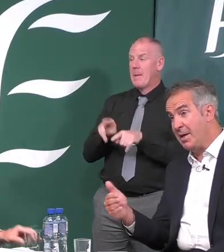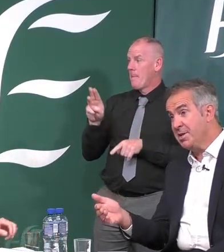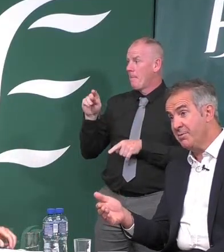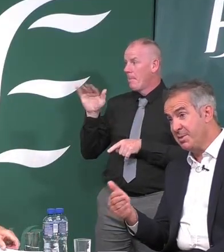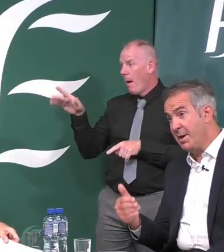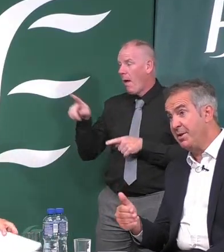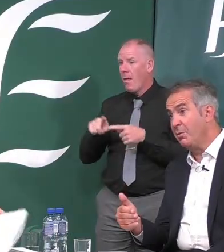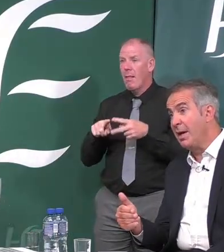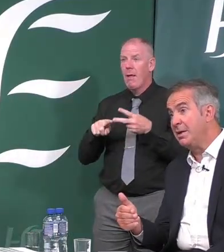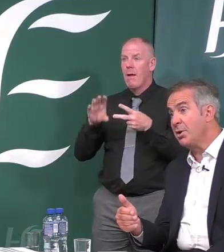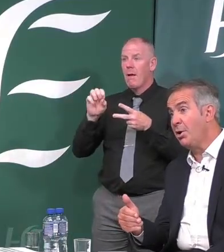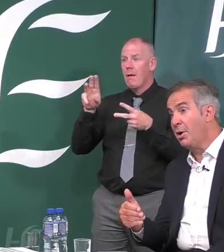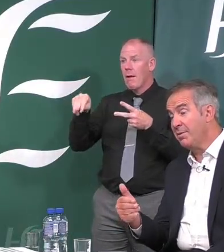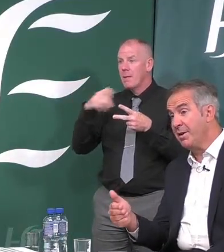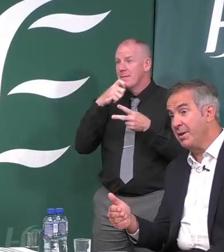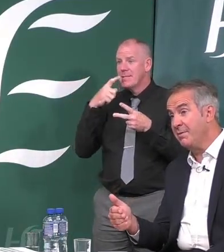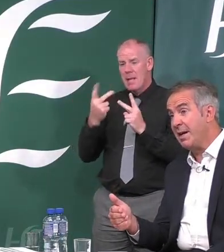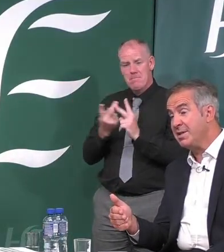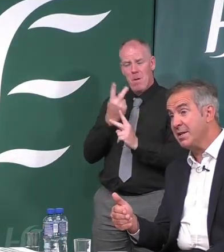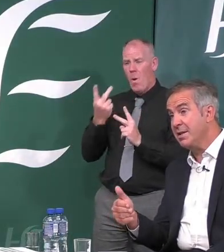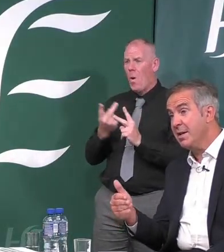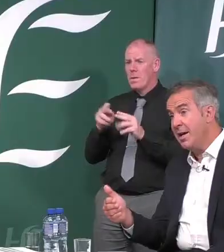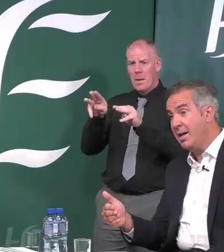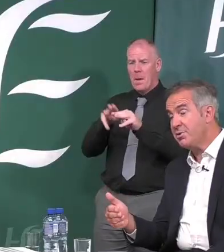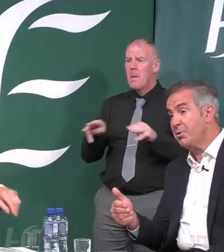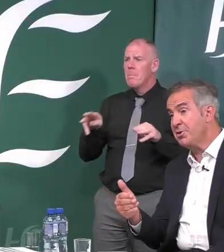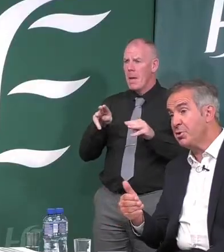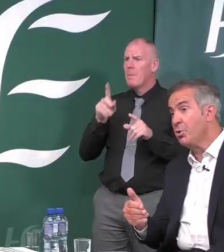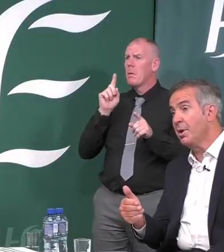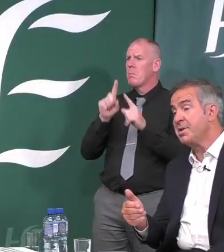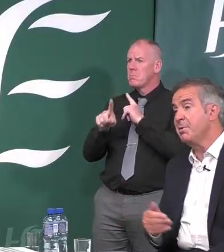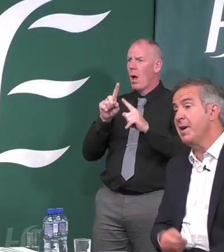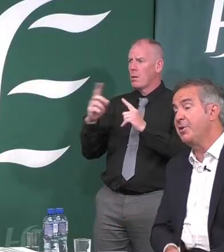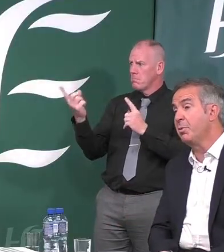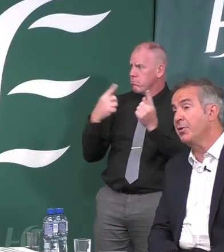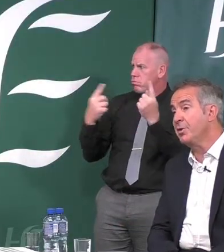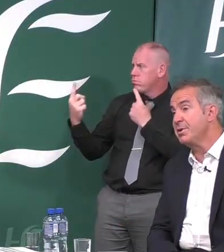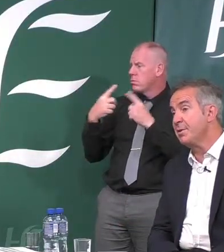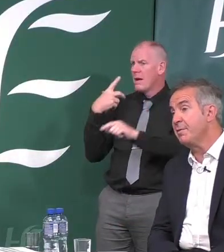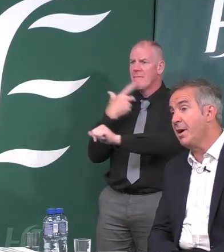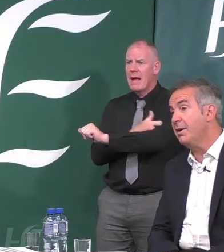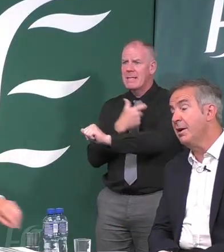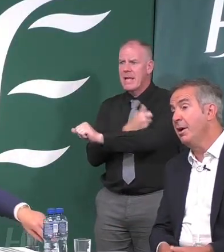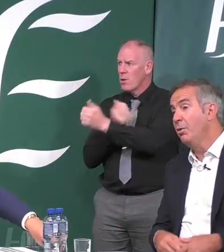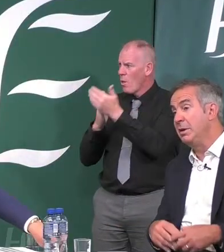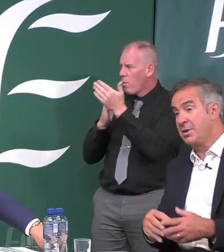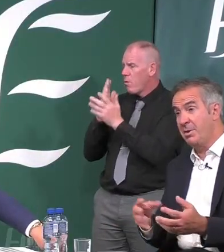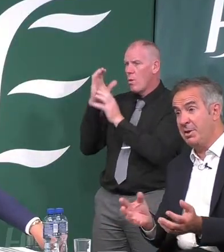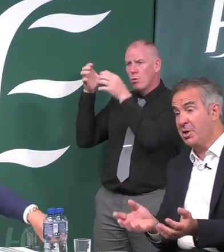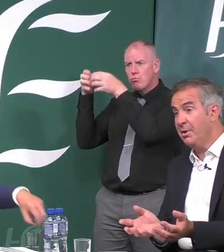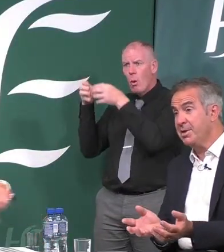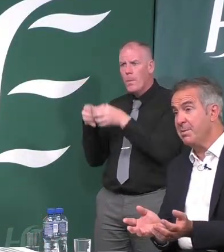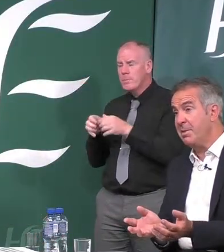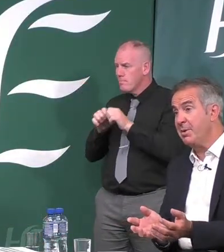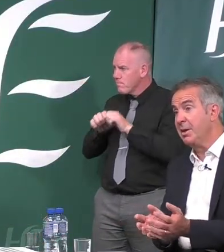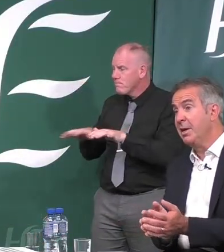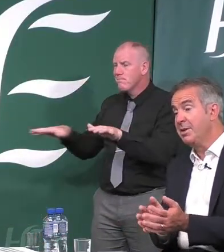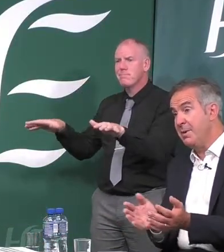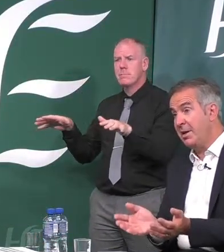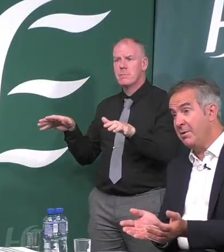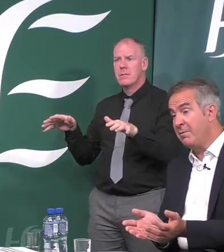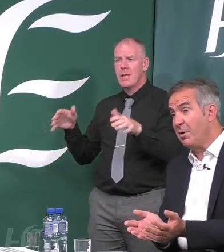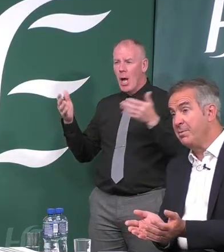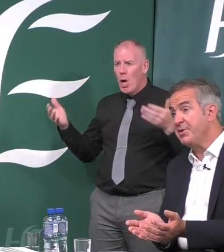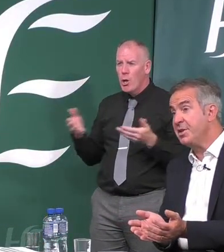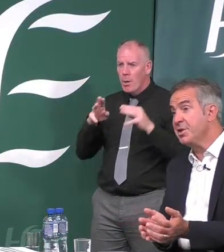the population have responded well to all of the vaccine age groups and cohorts that we've had to work through so far. We'll certainly be encouraging people